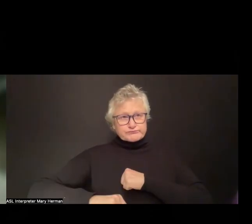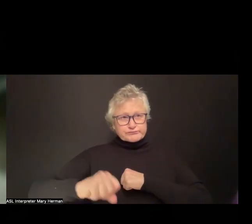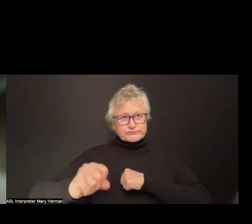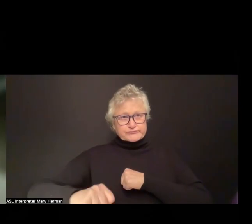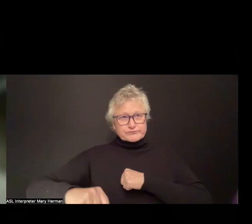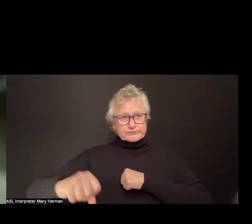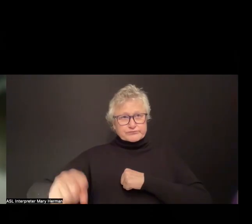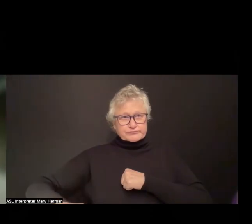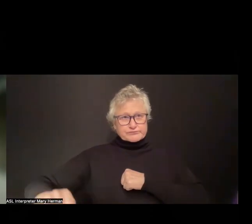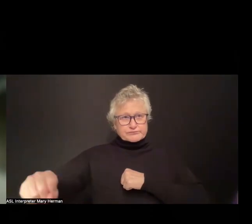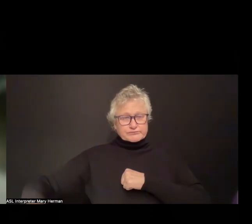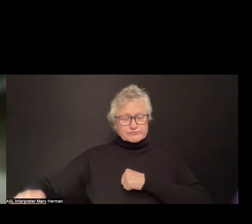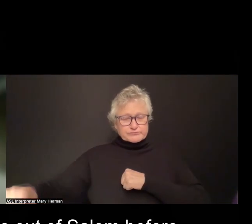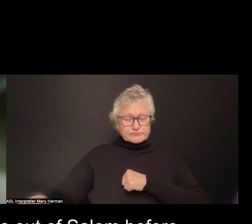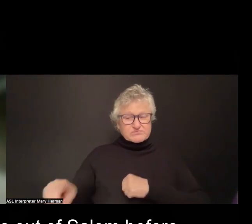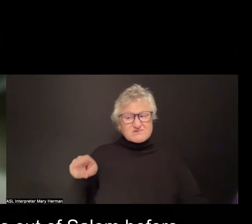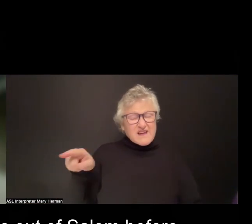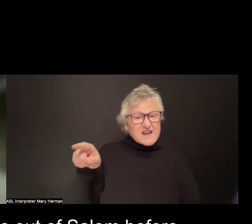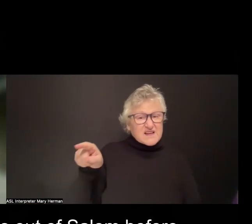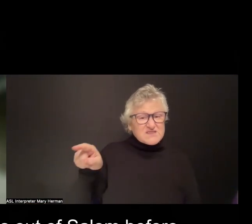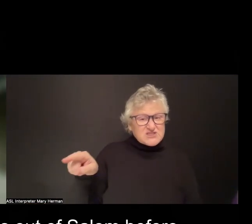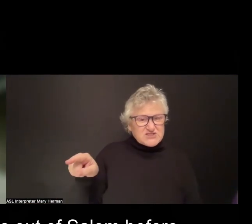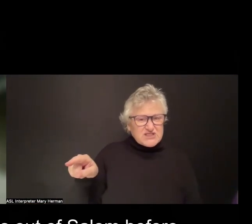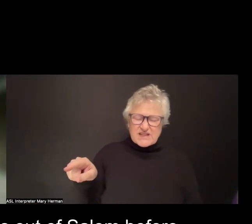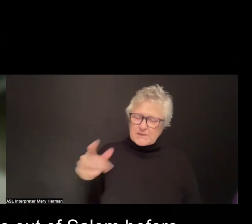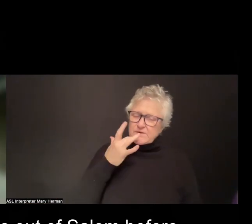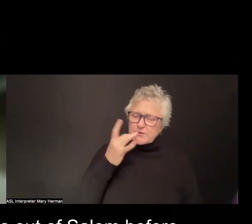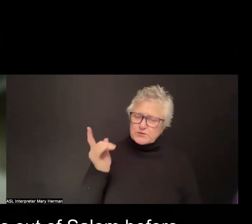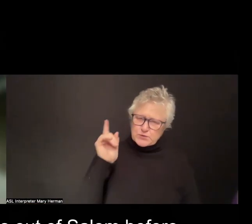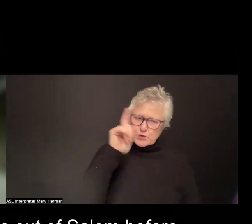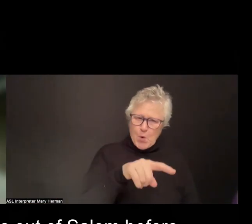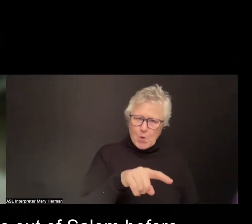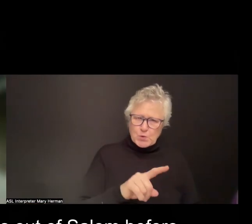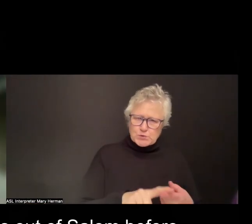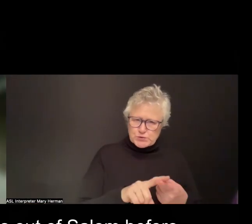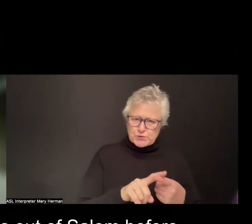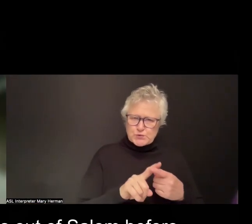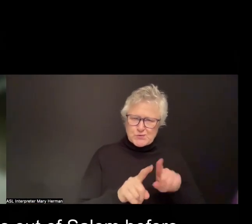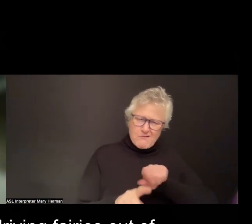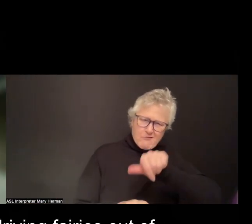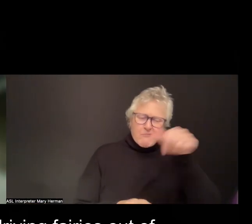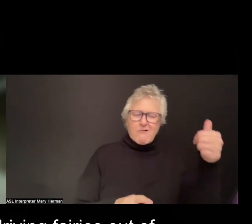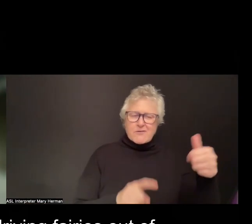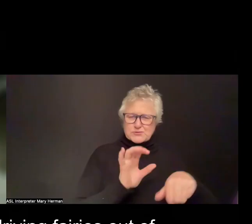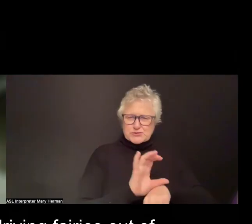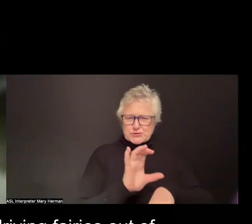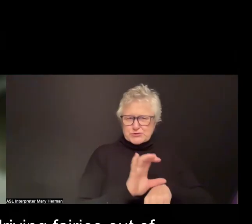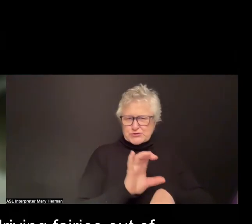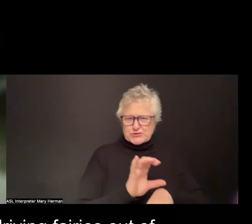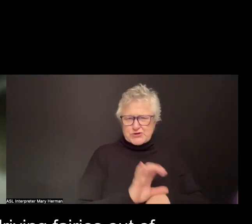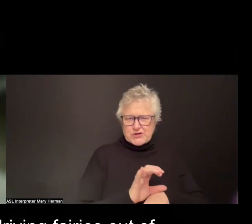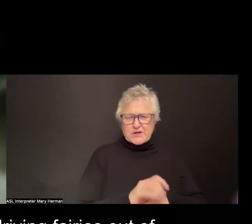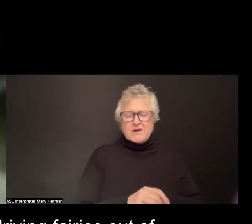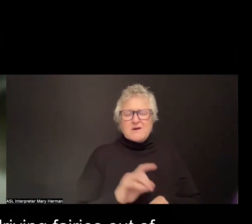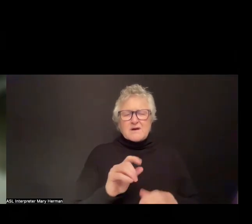of Reverend Cotton Mather. He drove the witches out of Salem before I was born, a feat as impossible seeming to me as a man driving fairies